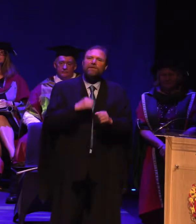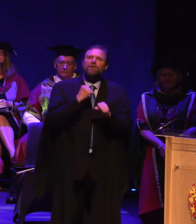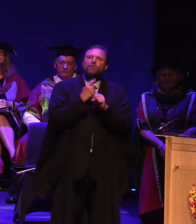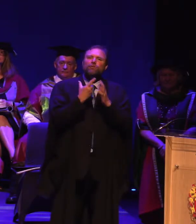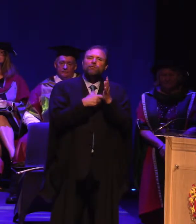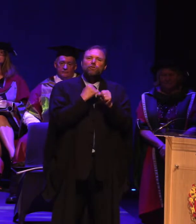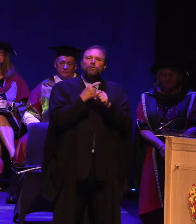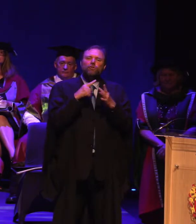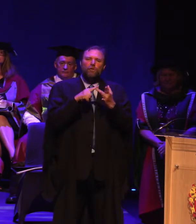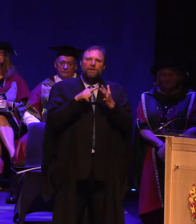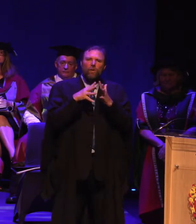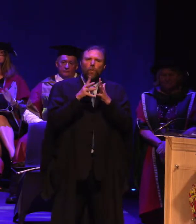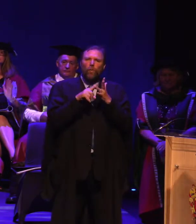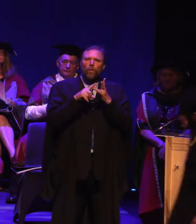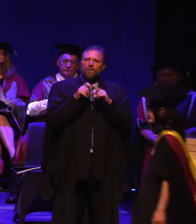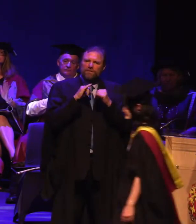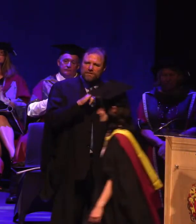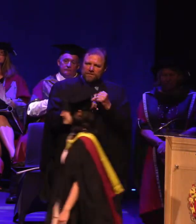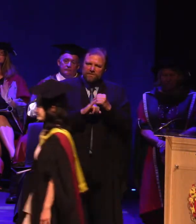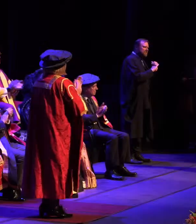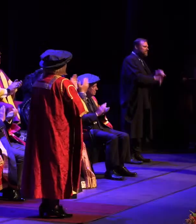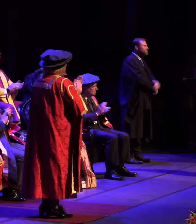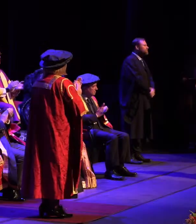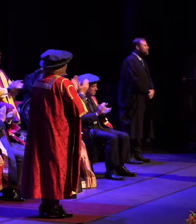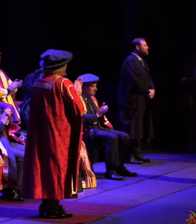Georgie Woods.